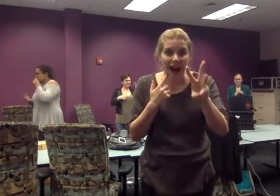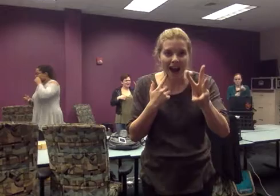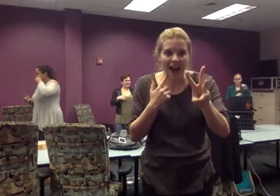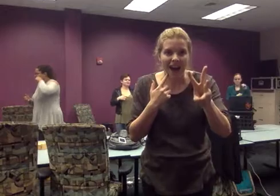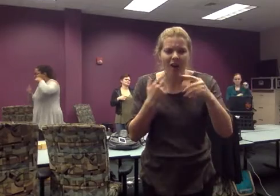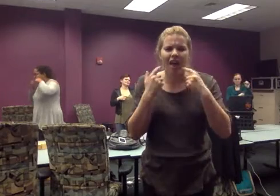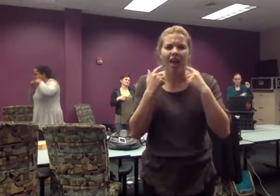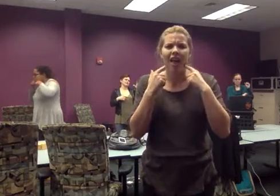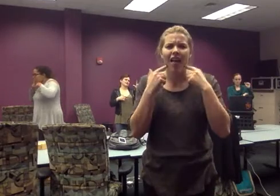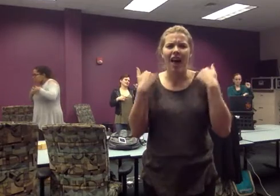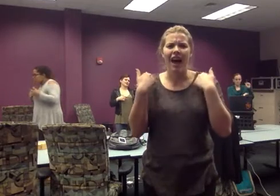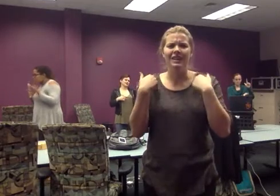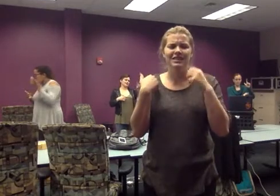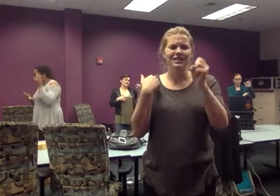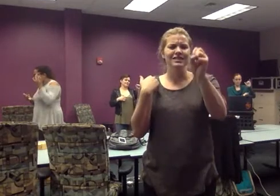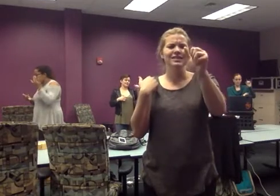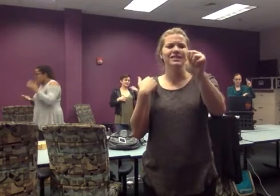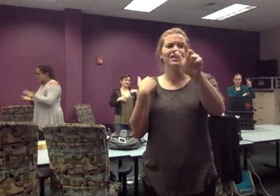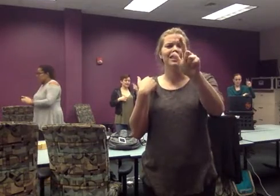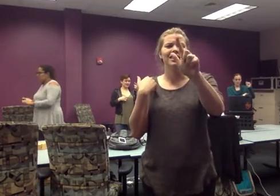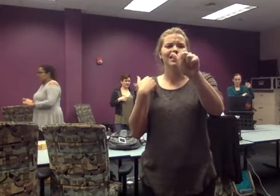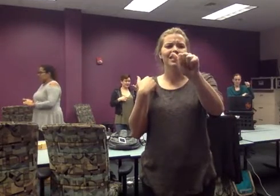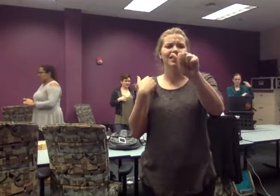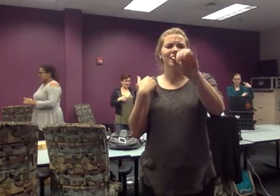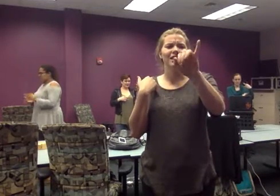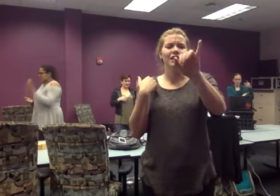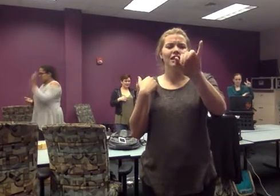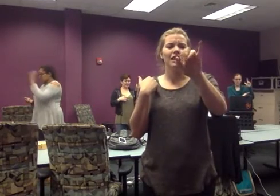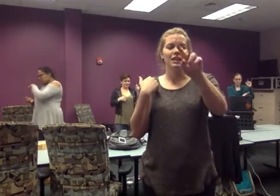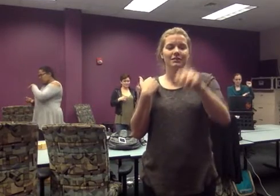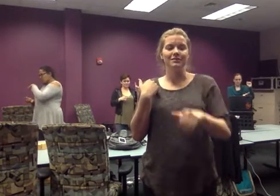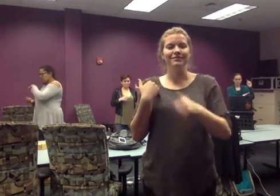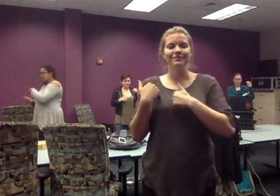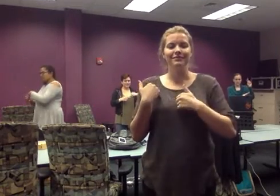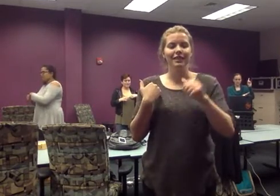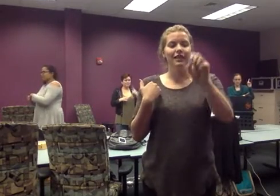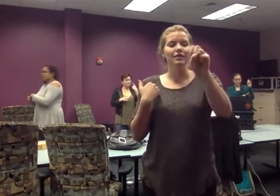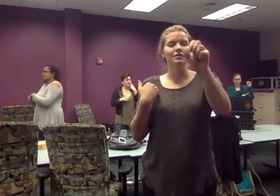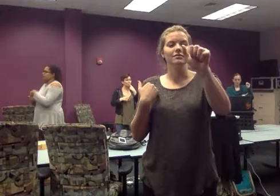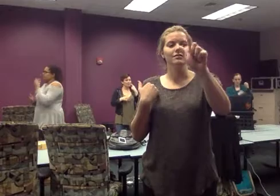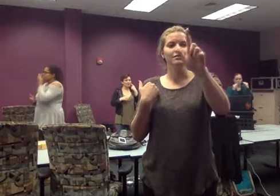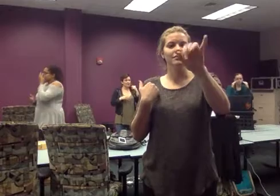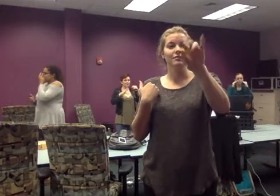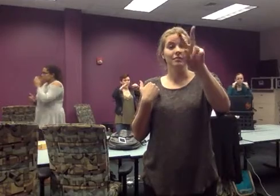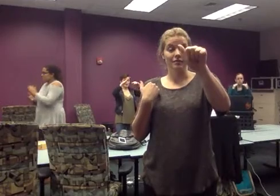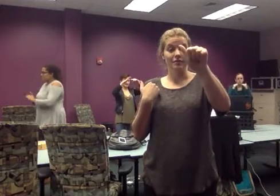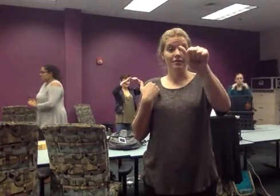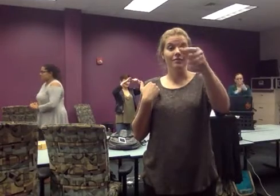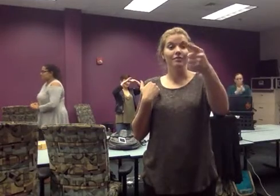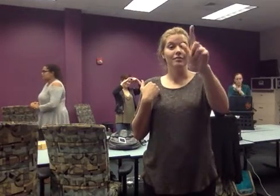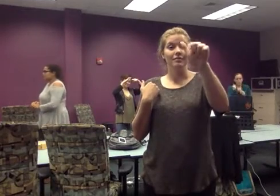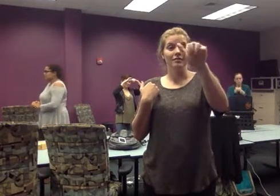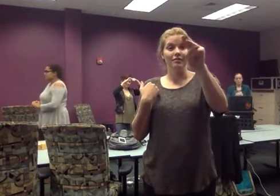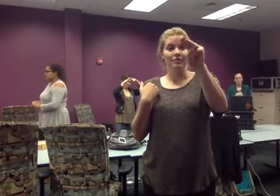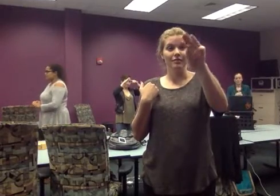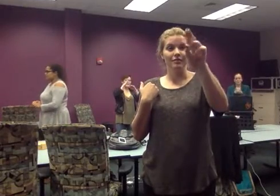in the top of our mouth. That was strange. I never knew where that came from before. But today our